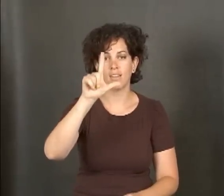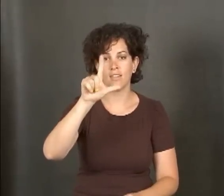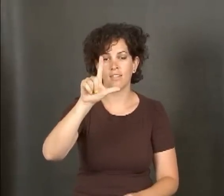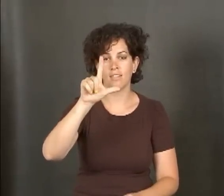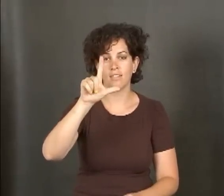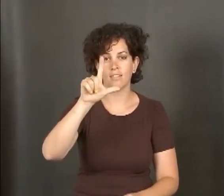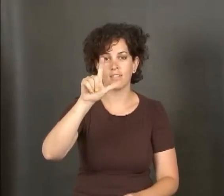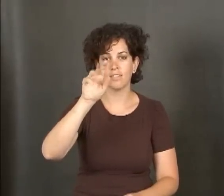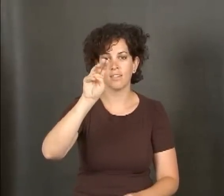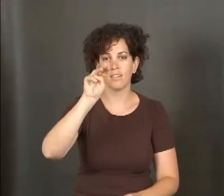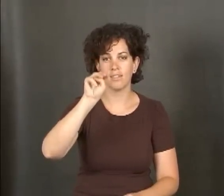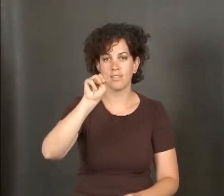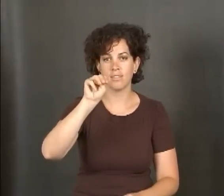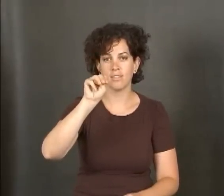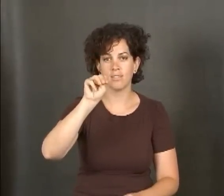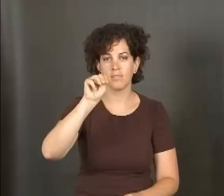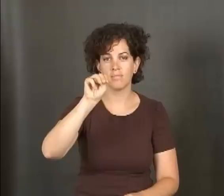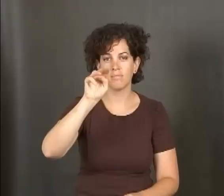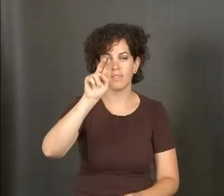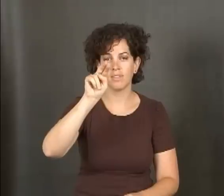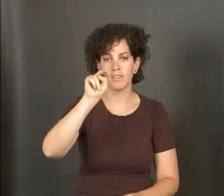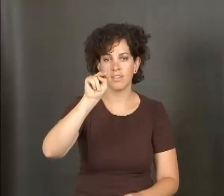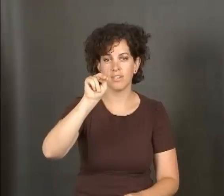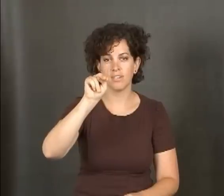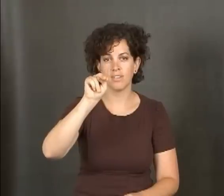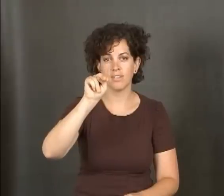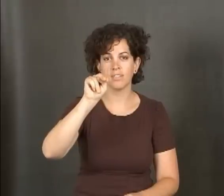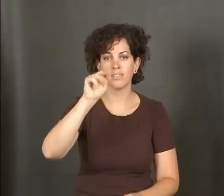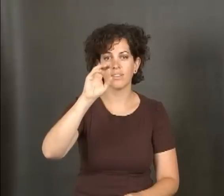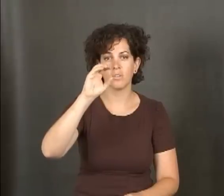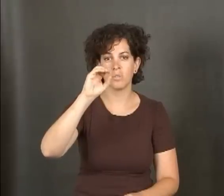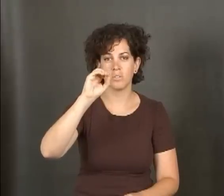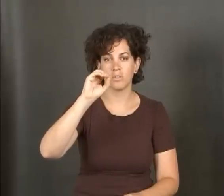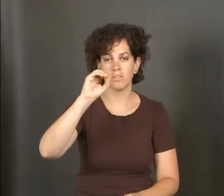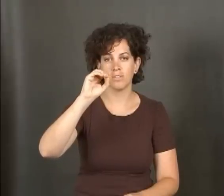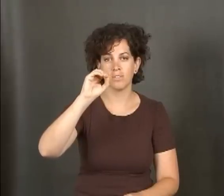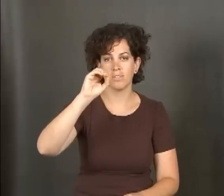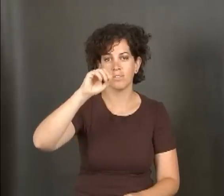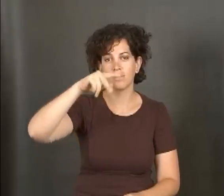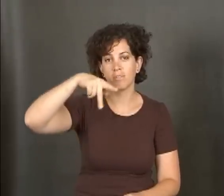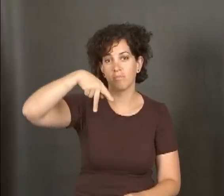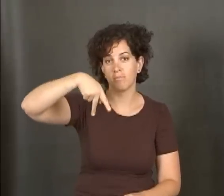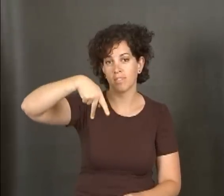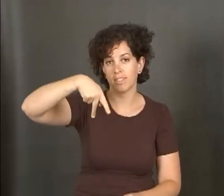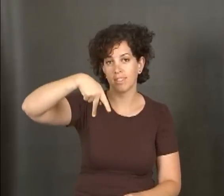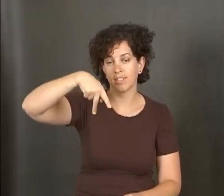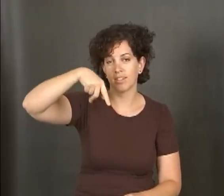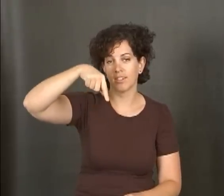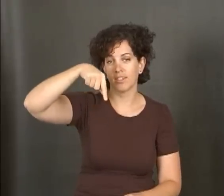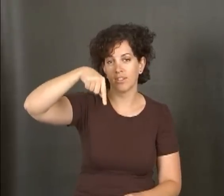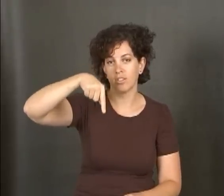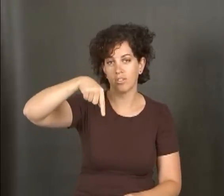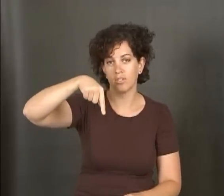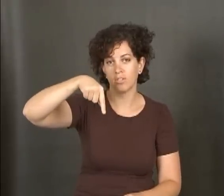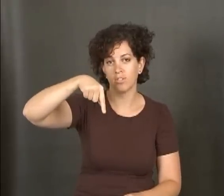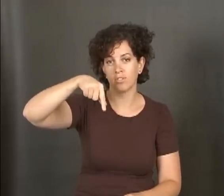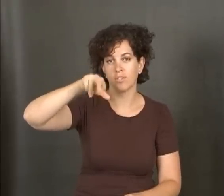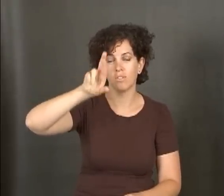L, M, N, O, P, Q,